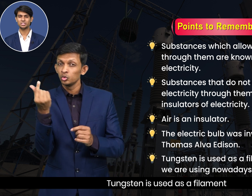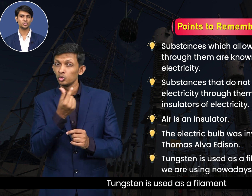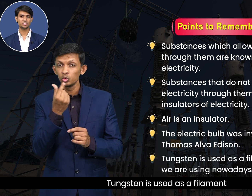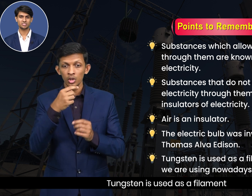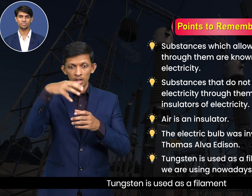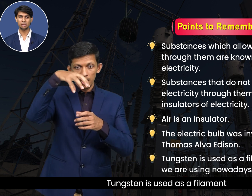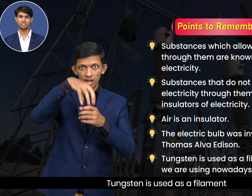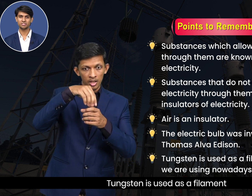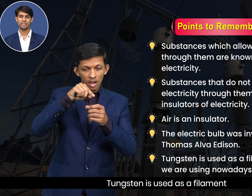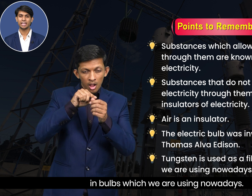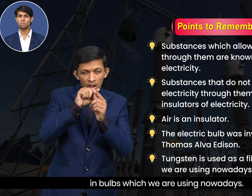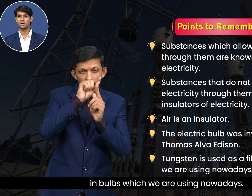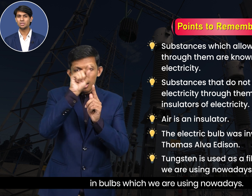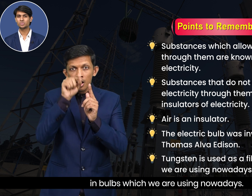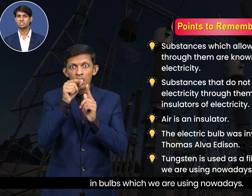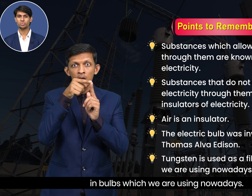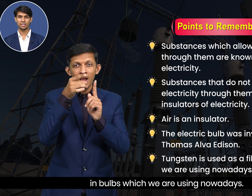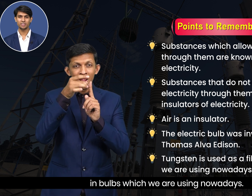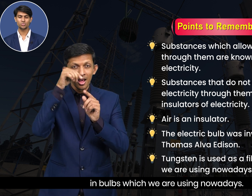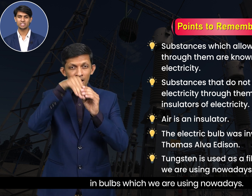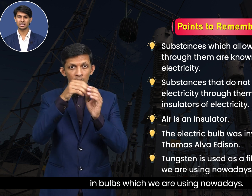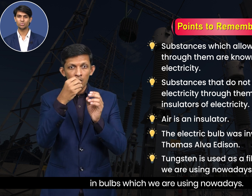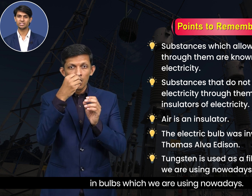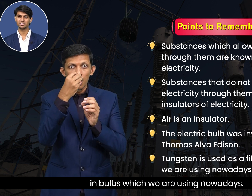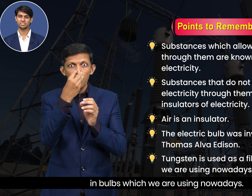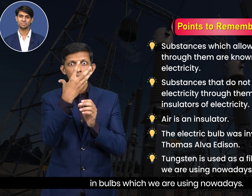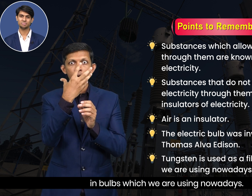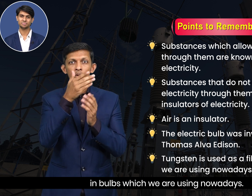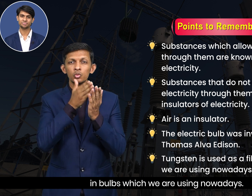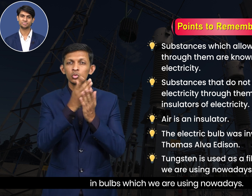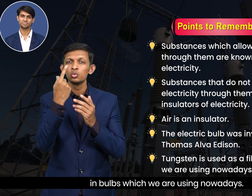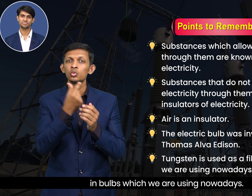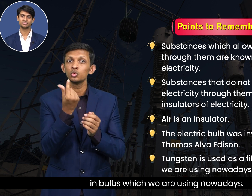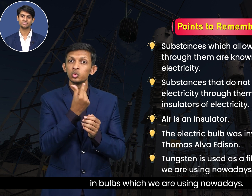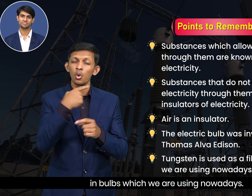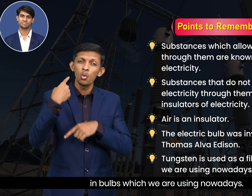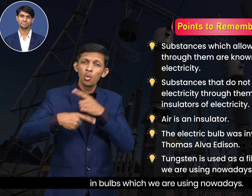Tungsten is used as a filament in bulbs which we are using nowadays.